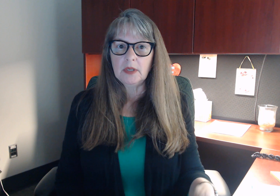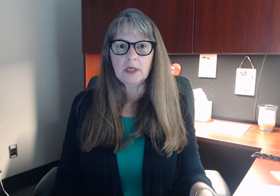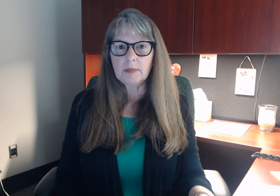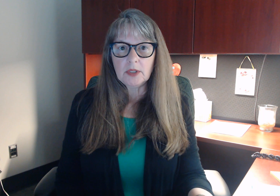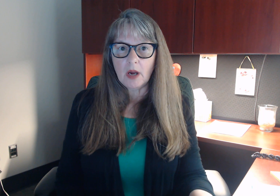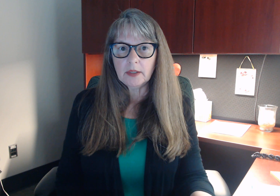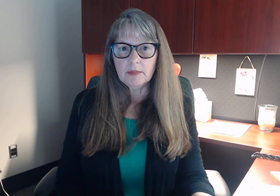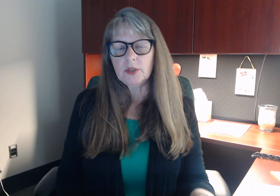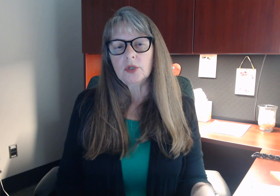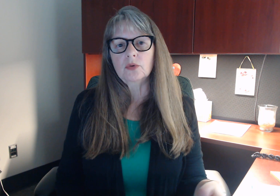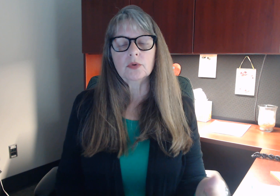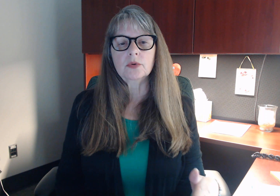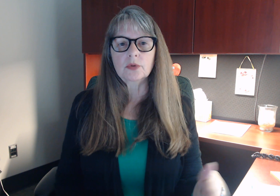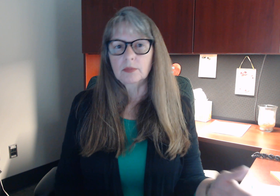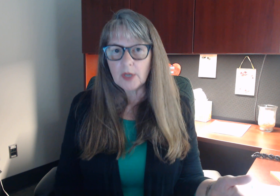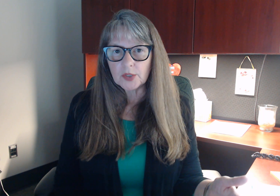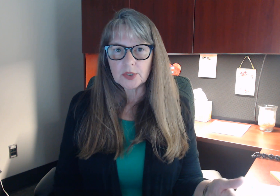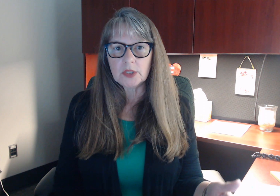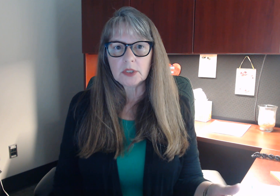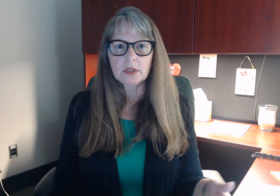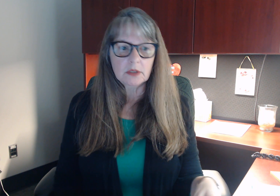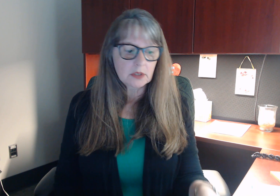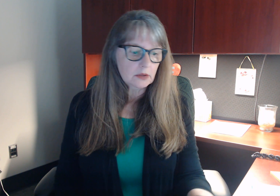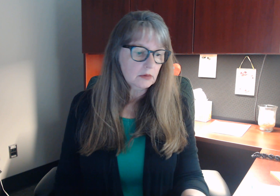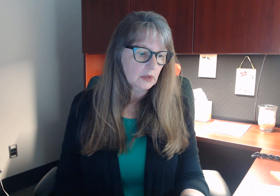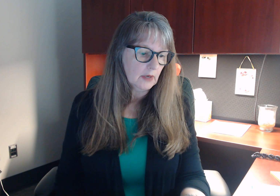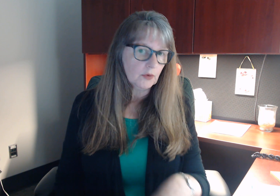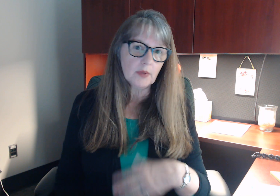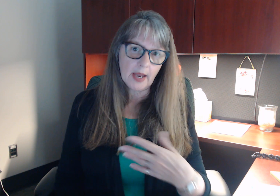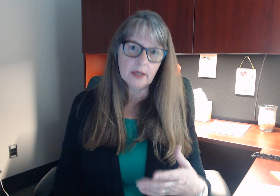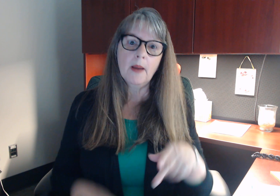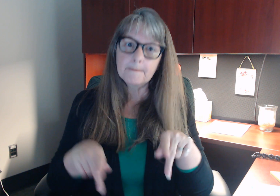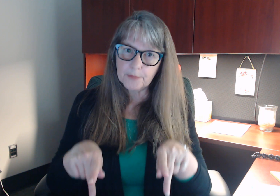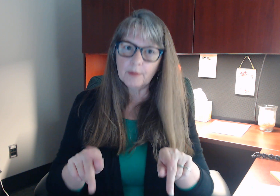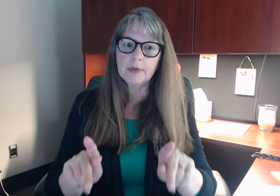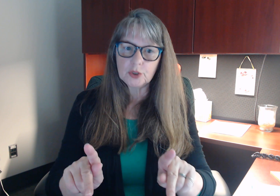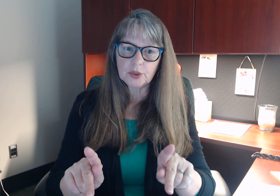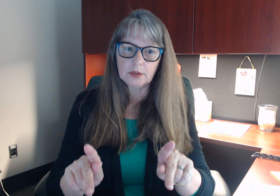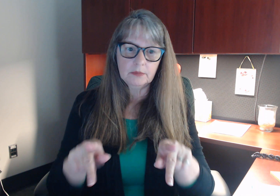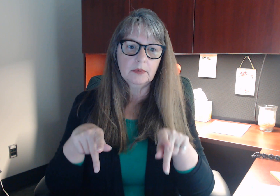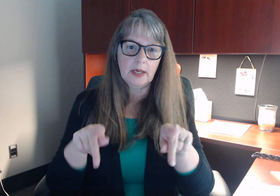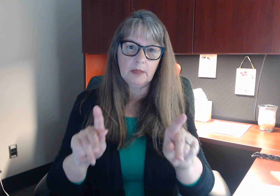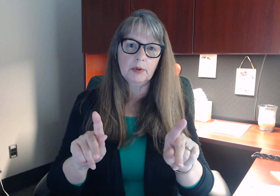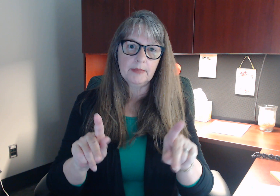to be documented, or your boss needs to give you that permission. I need permission.